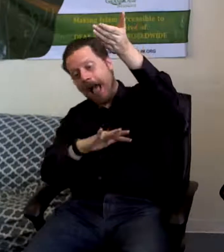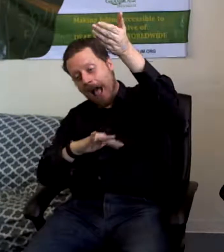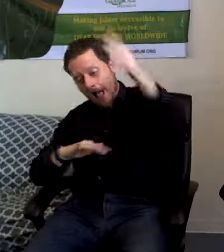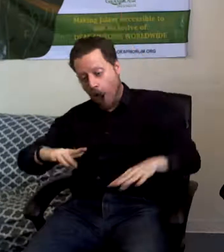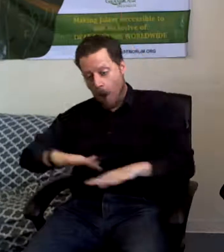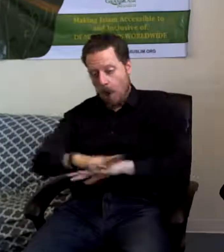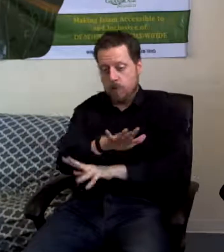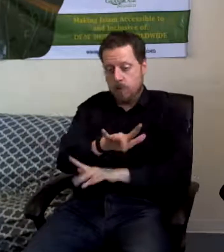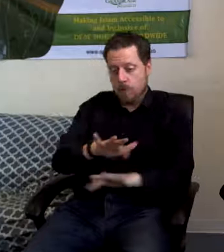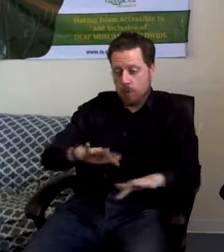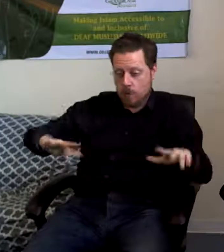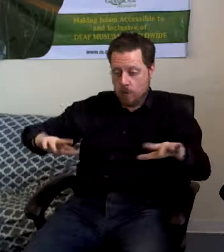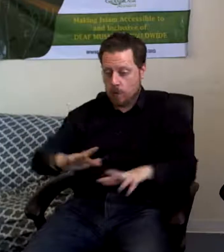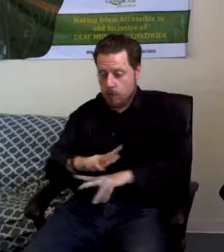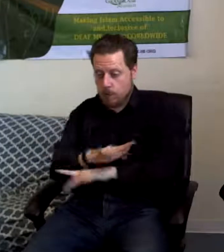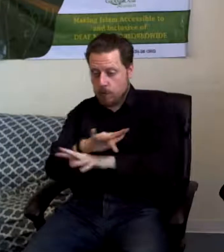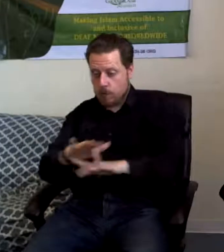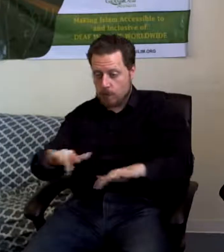ocean, underneath.